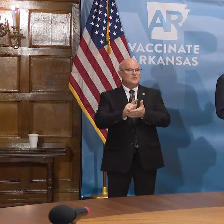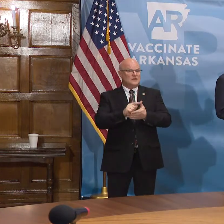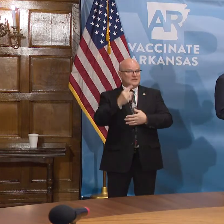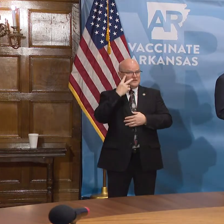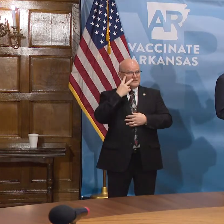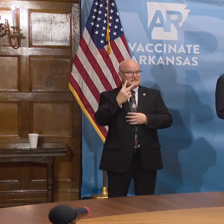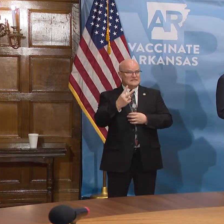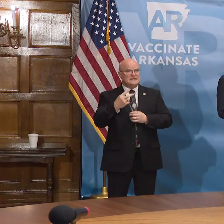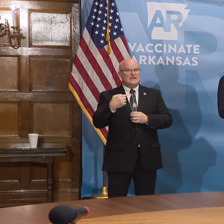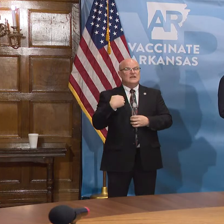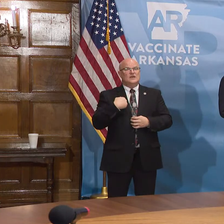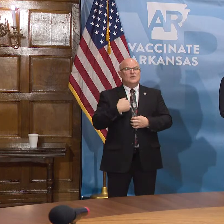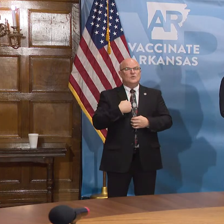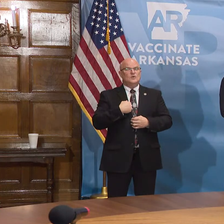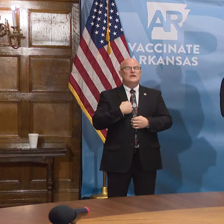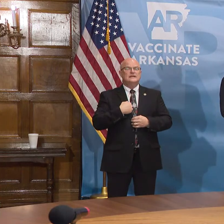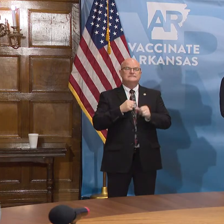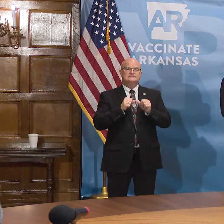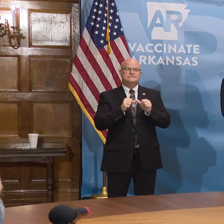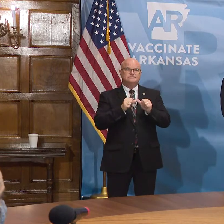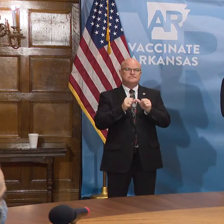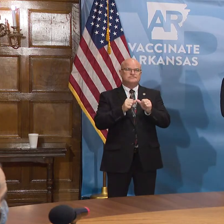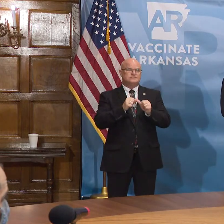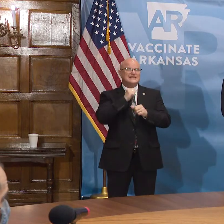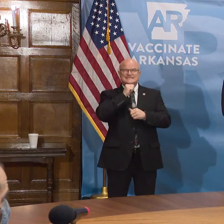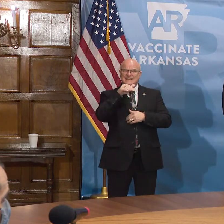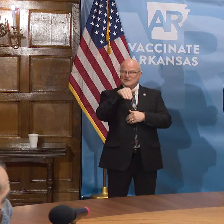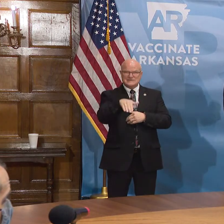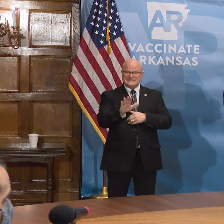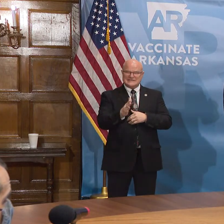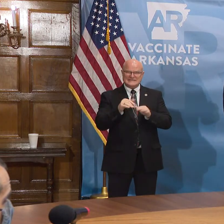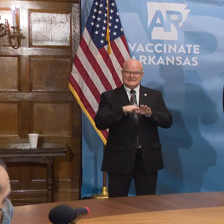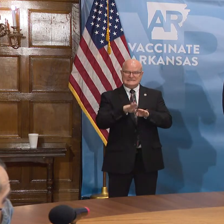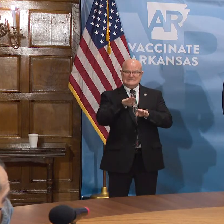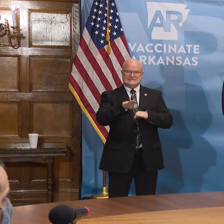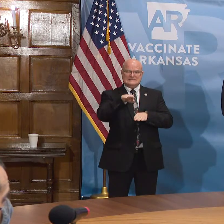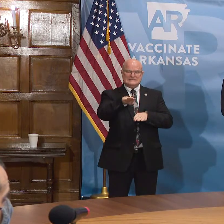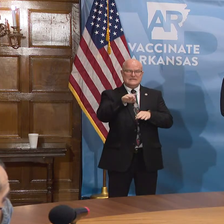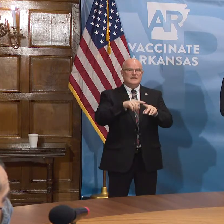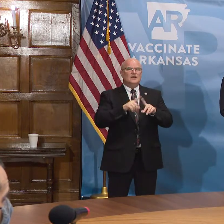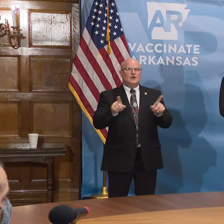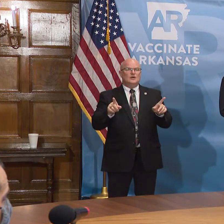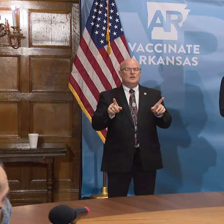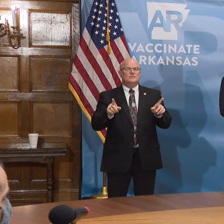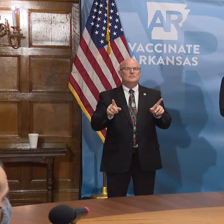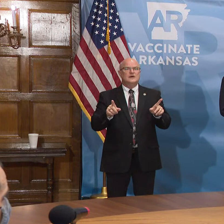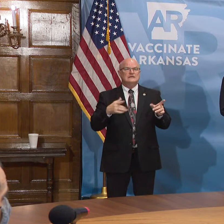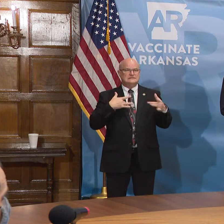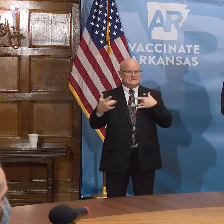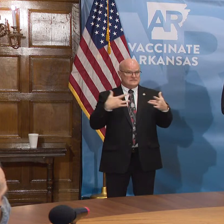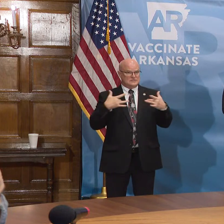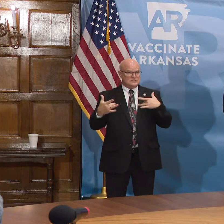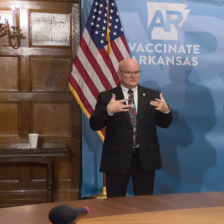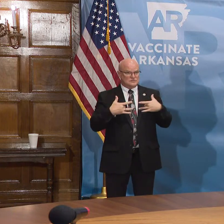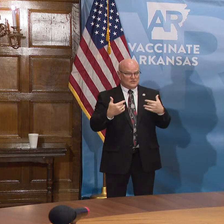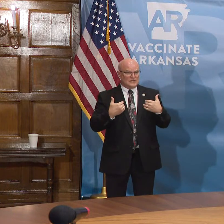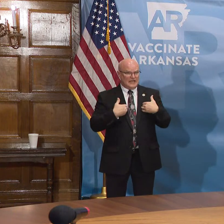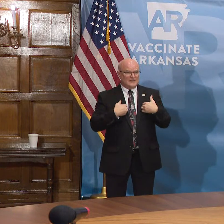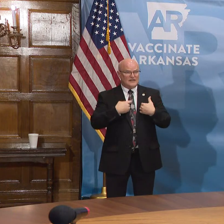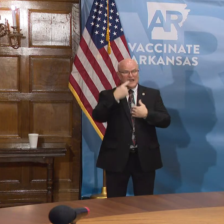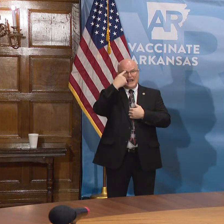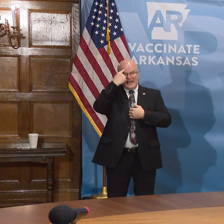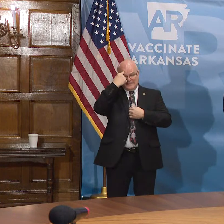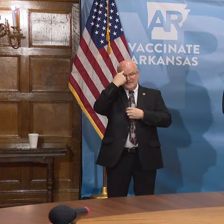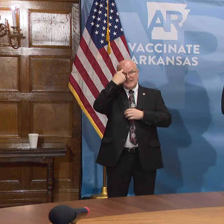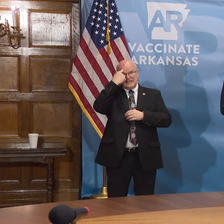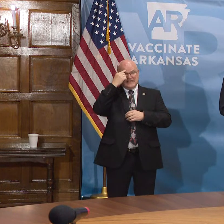we're holding our own. It's not going down, but we're concerned and believe that it